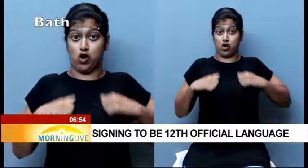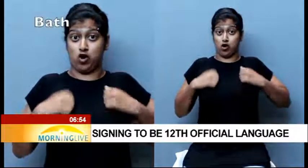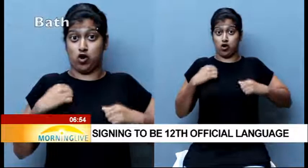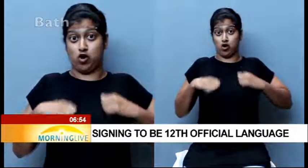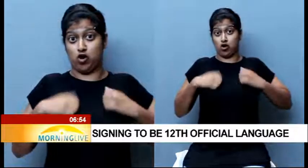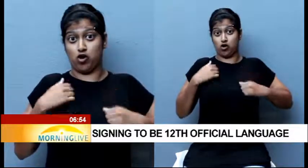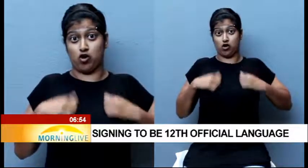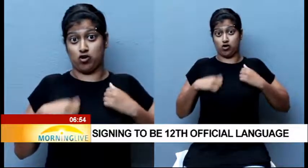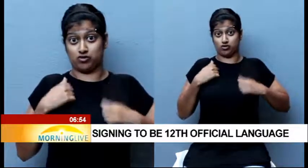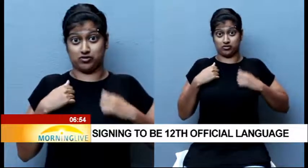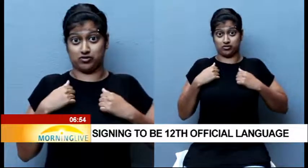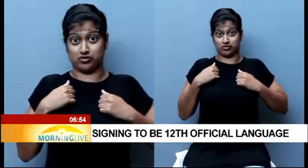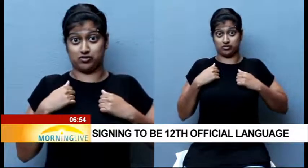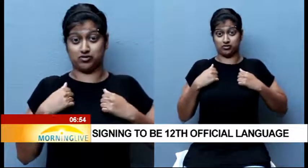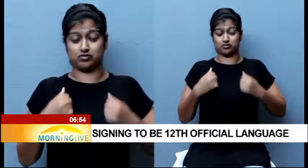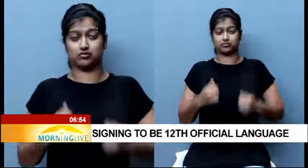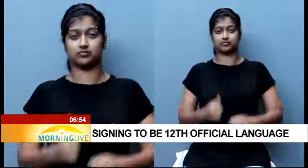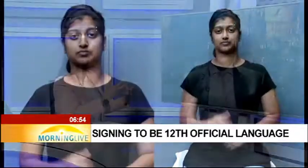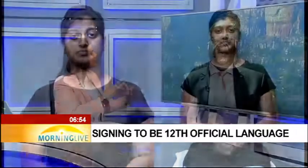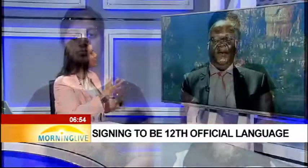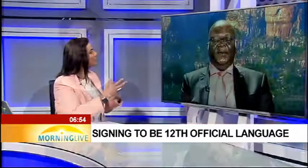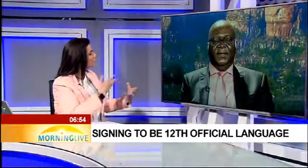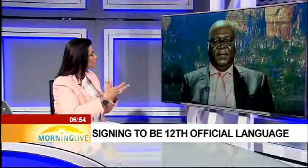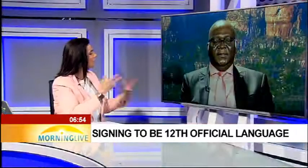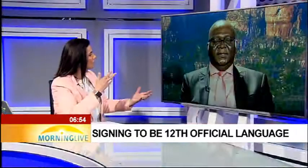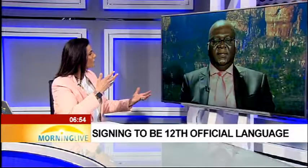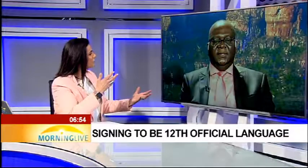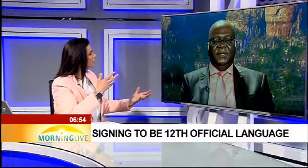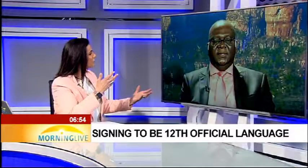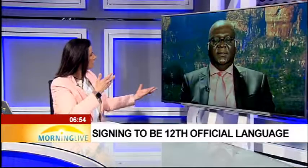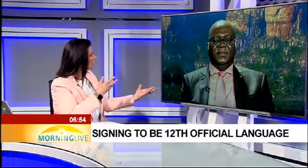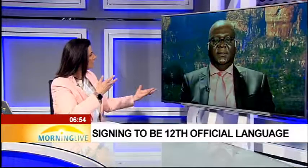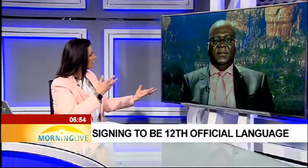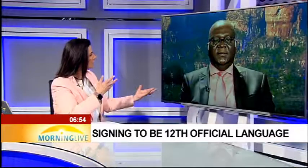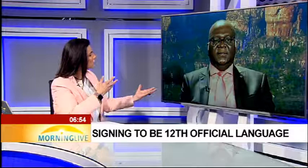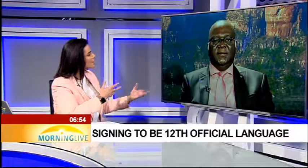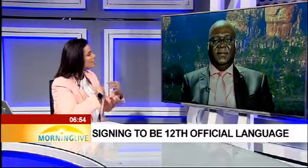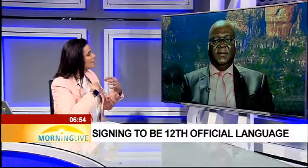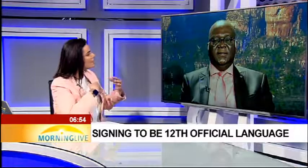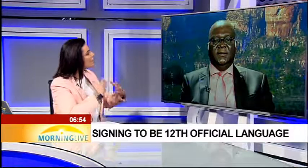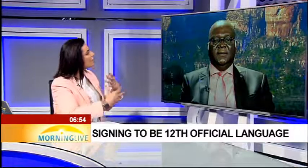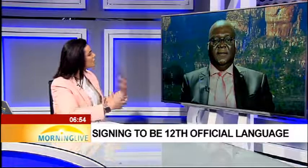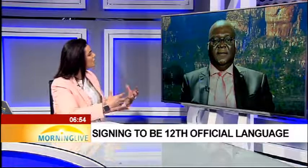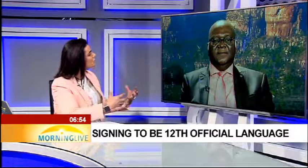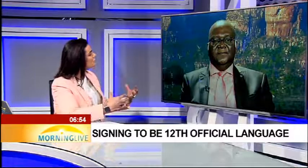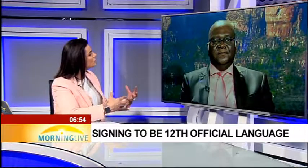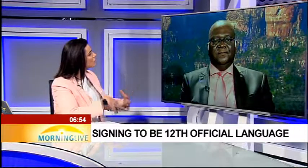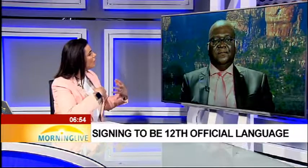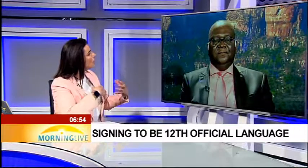sign language. It doesn't matter where you go in the world. It's very much so a universal language, as you've mentioned. In other countries around the world,